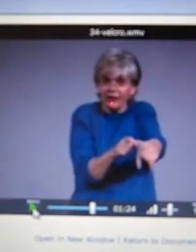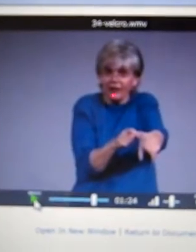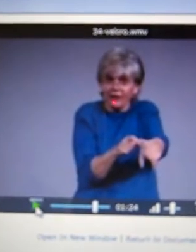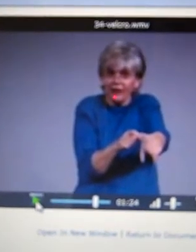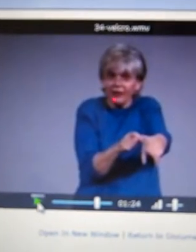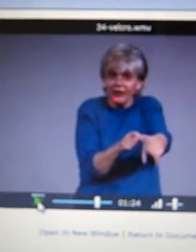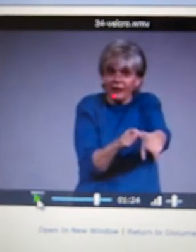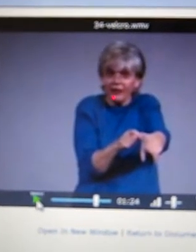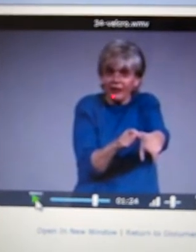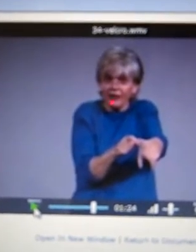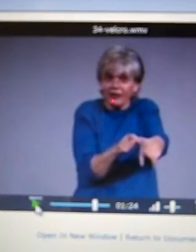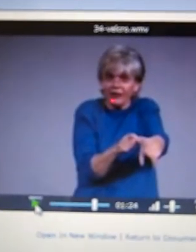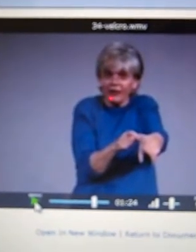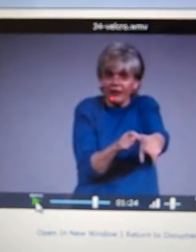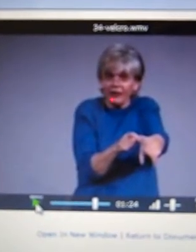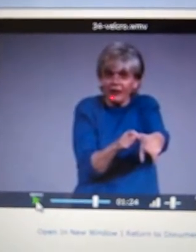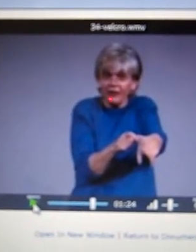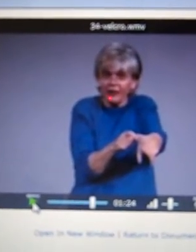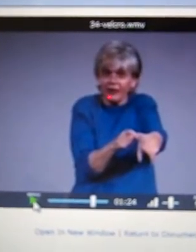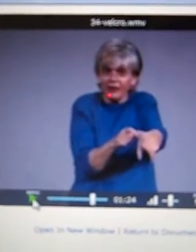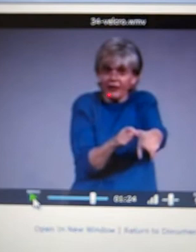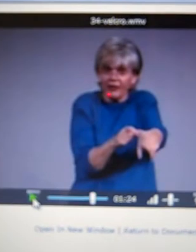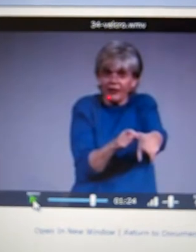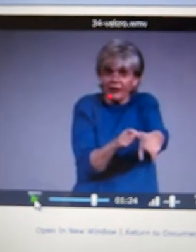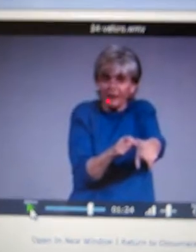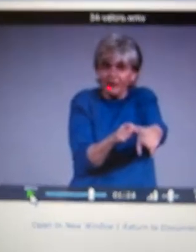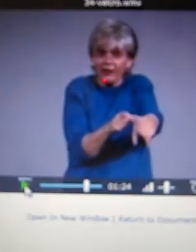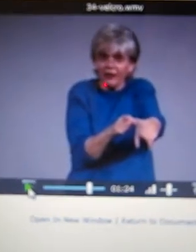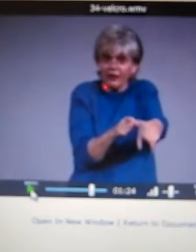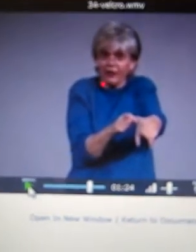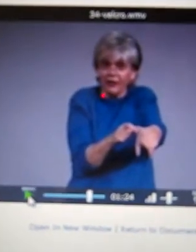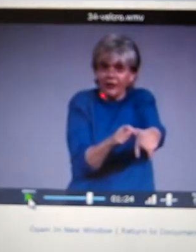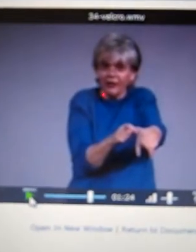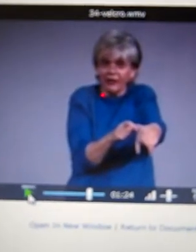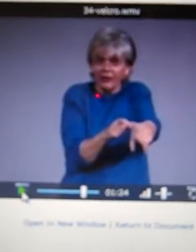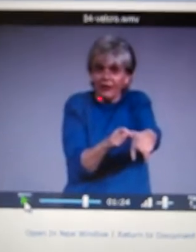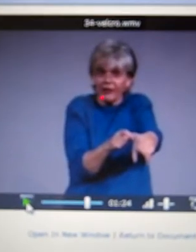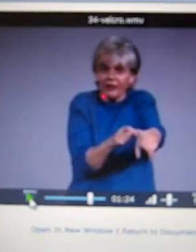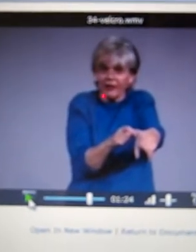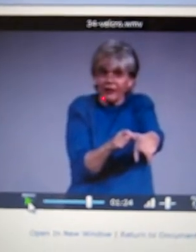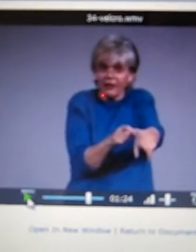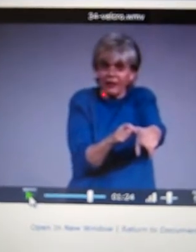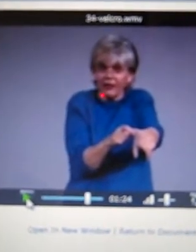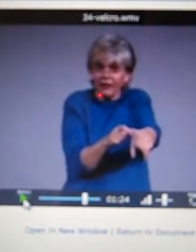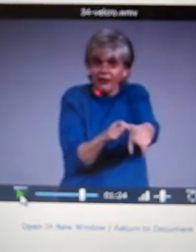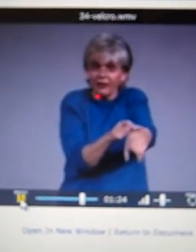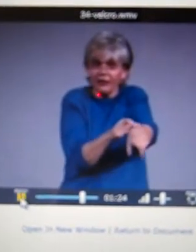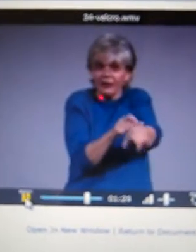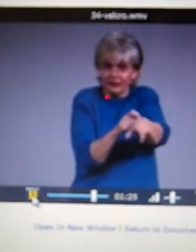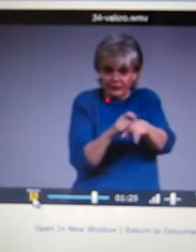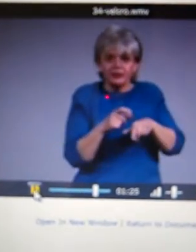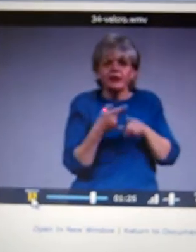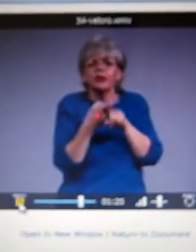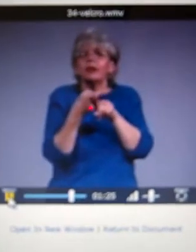had these little hook things that stuck onto the little tiny circles on his coat.